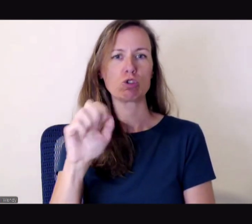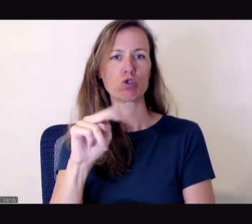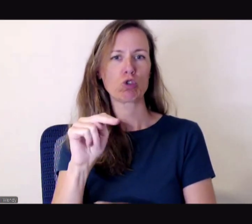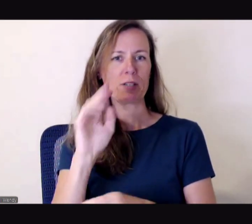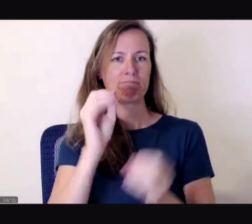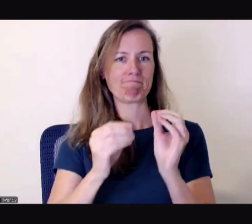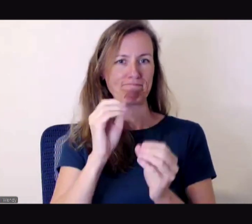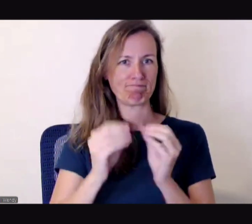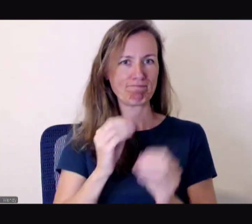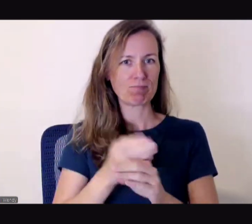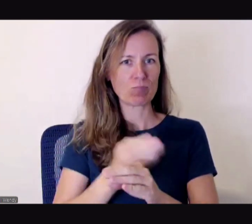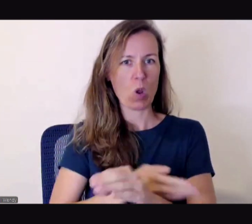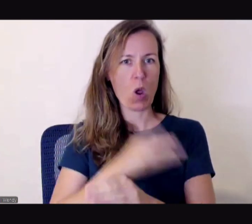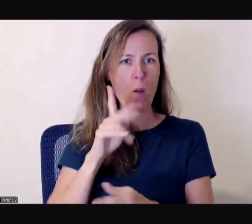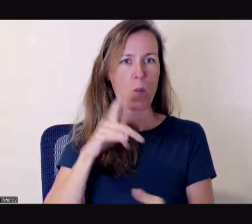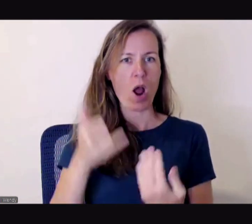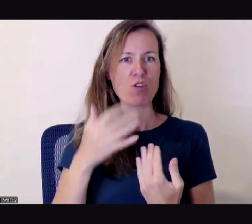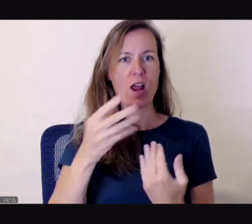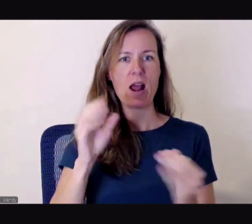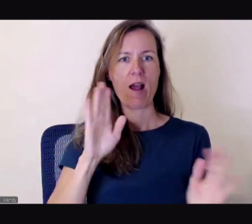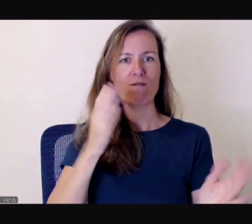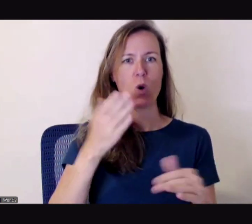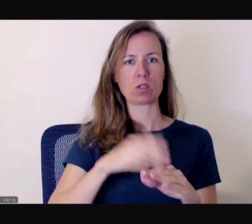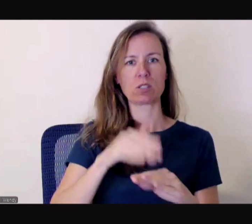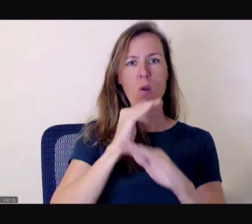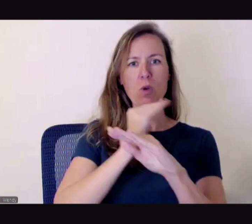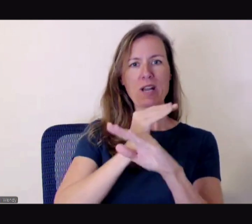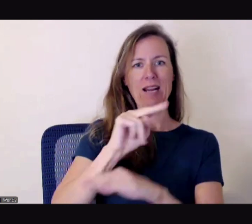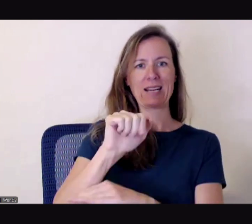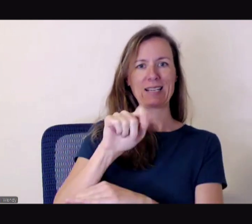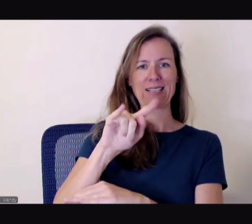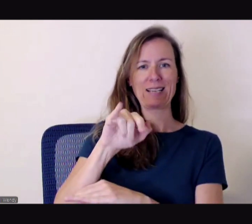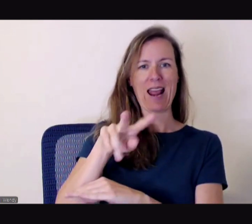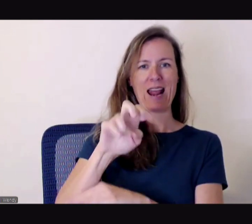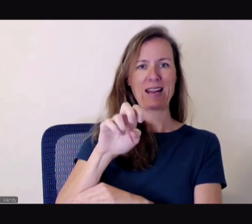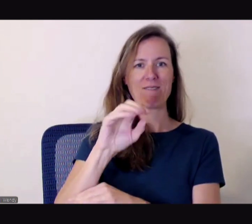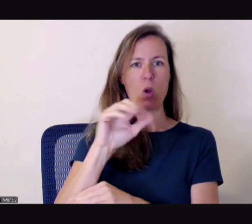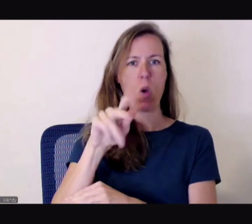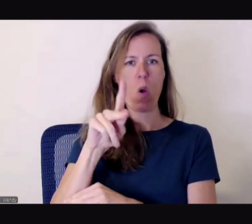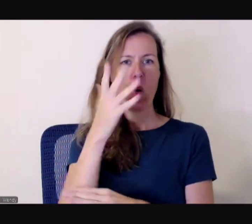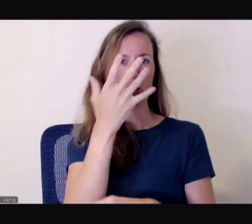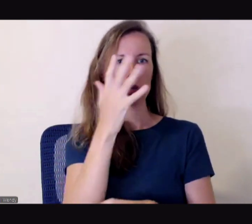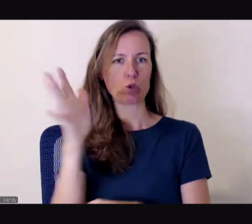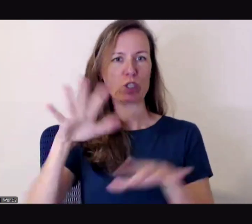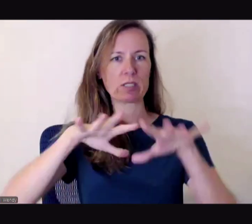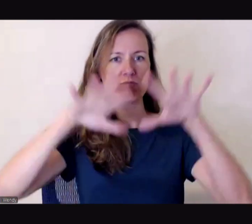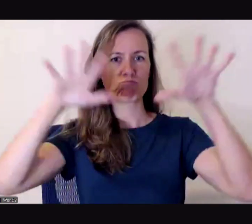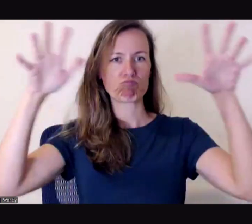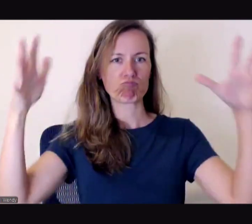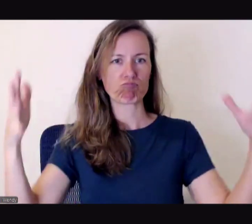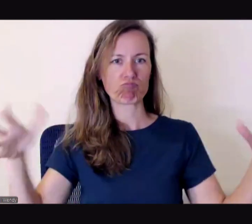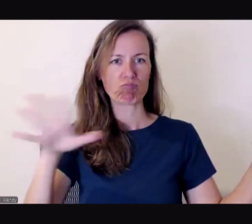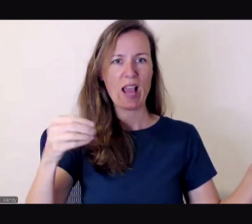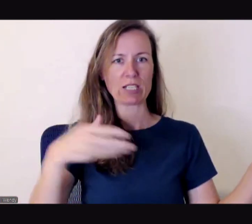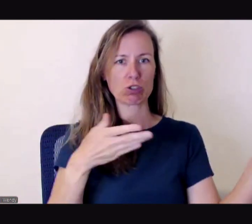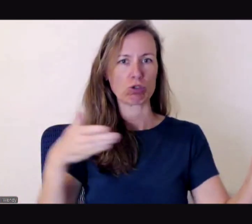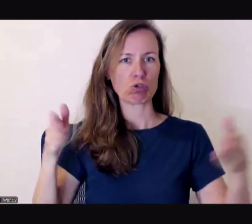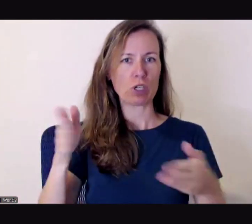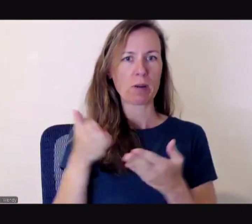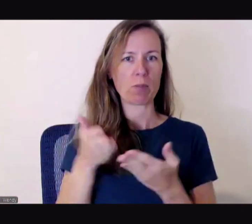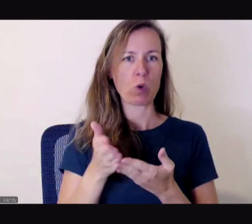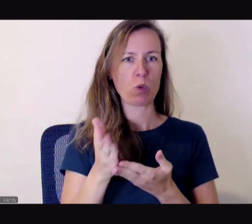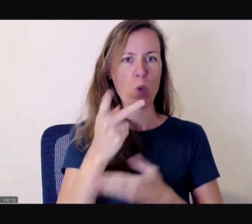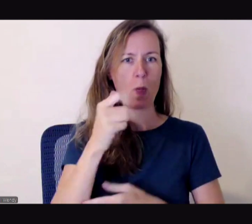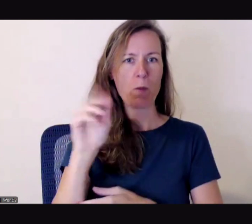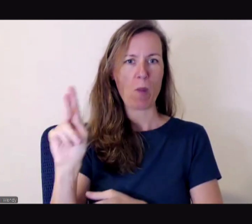No invasive species management will take place near the playground or play equipment. The work will be done manually. Any